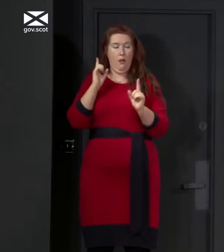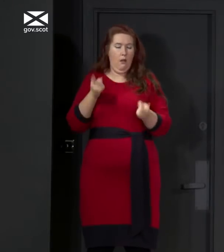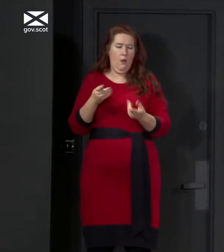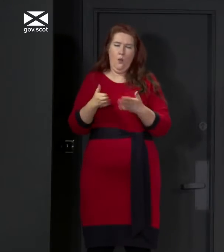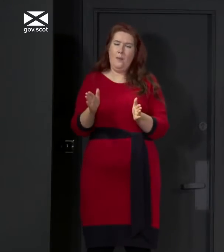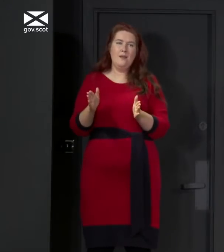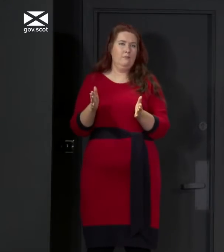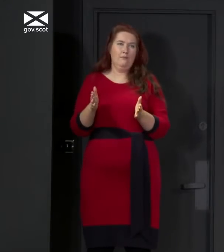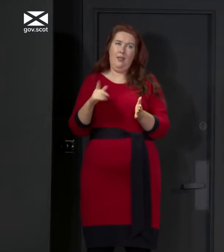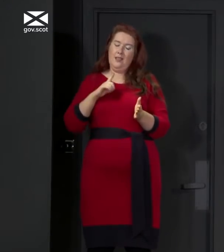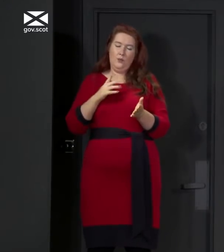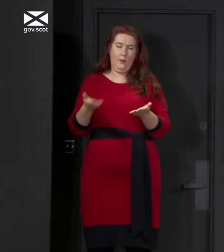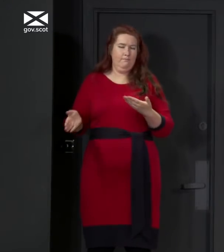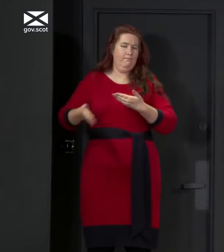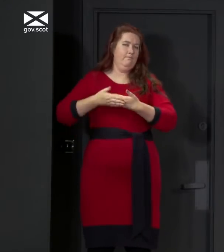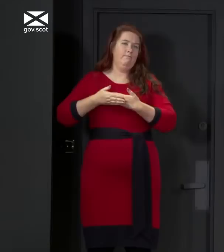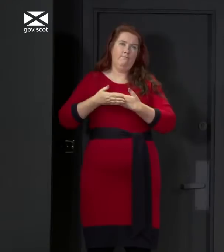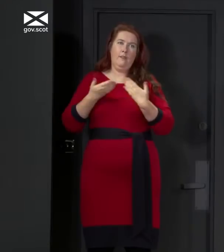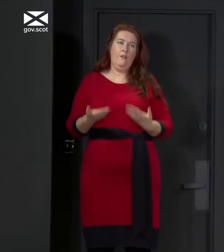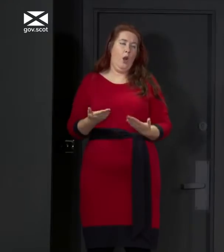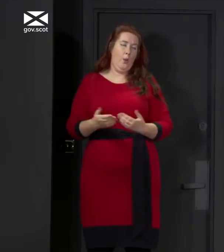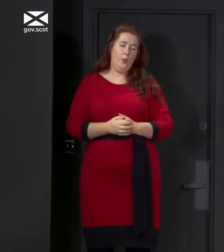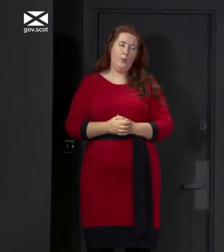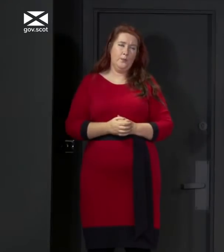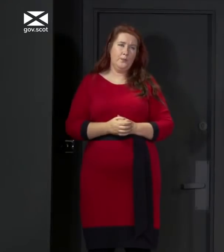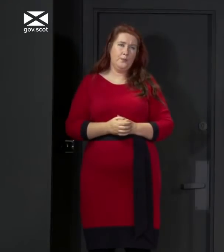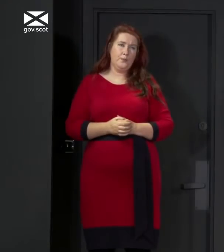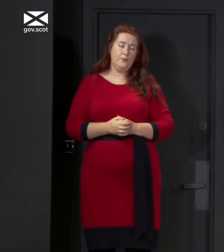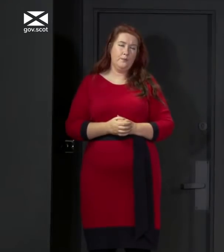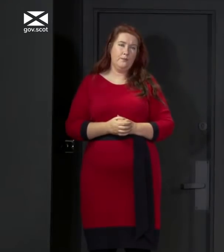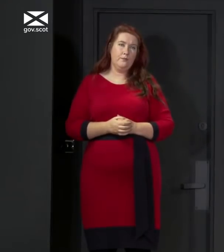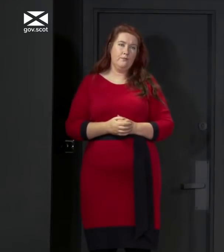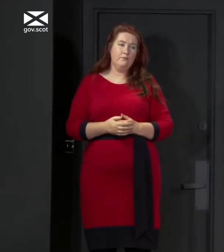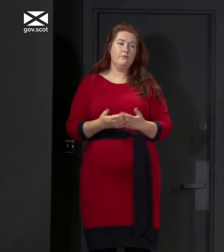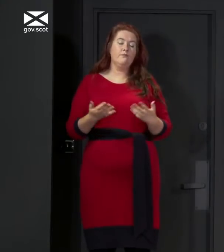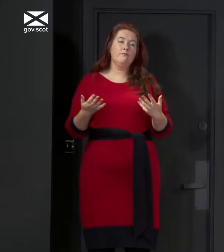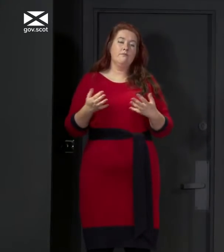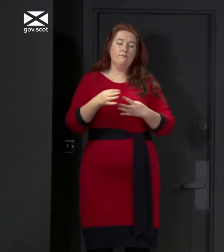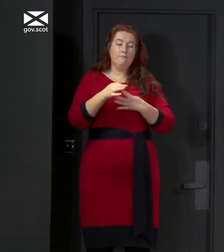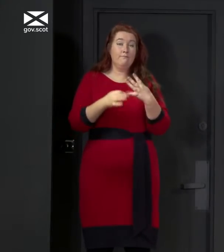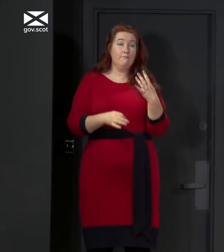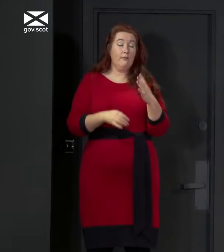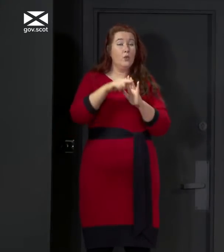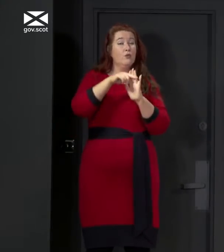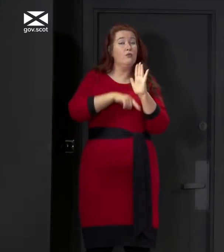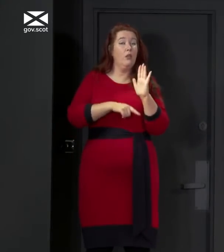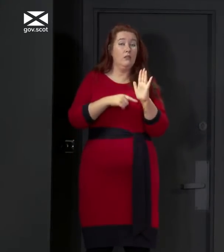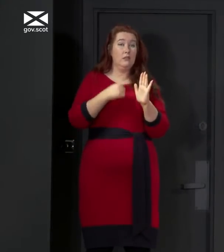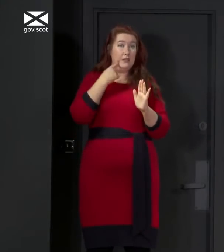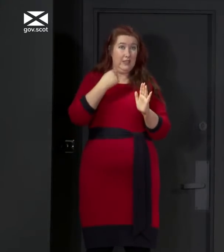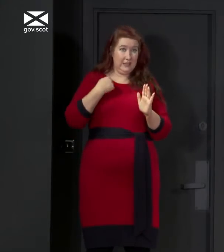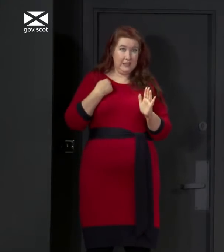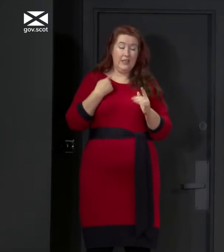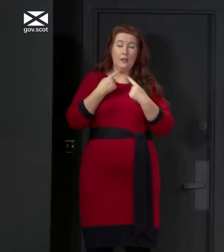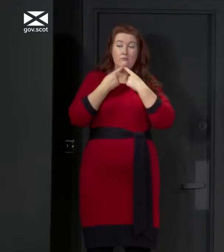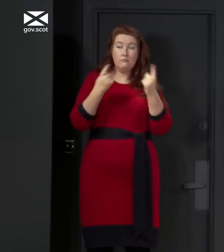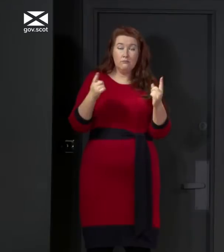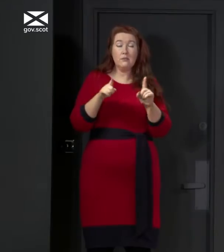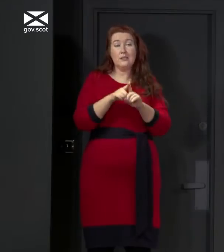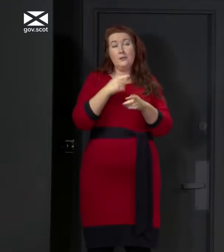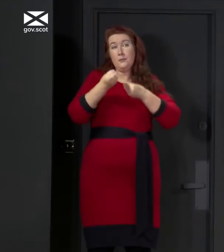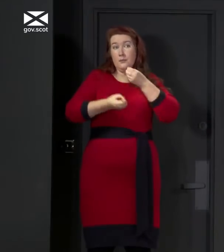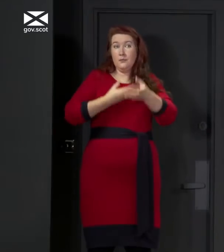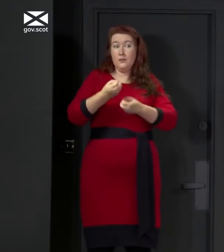now for the majority of pupils as normal. Now, the measures that were announced yesterday that I've just run through here today are, of